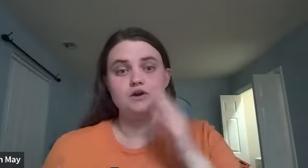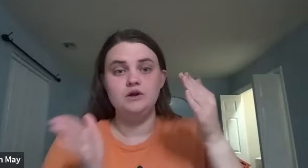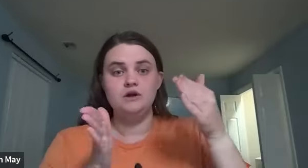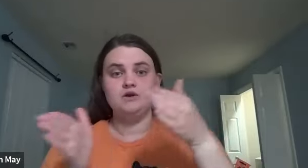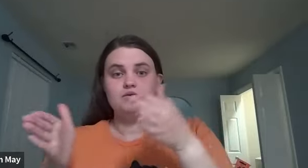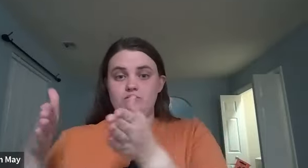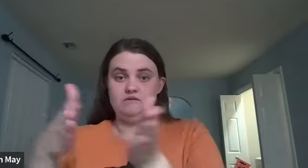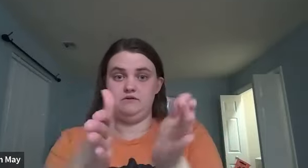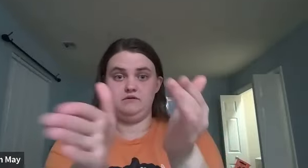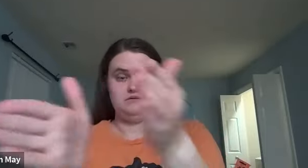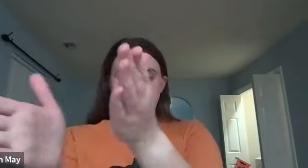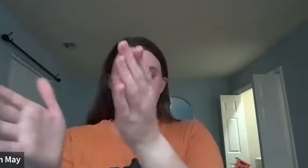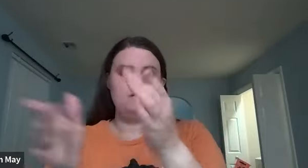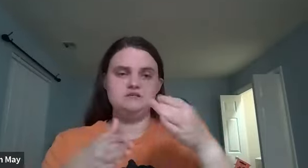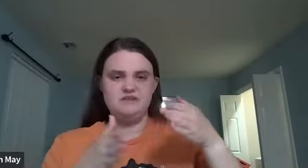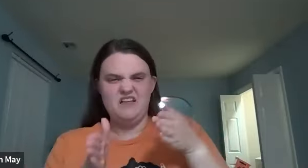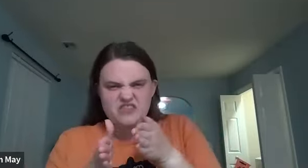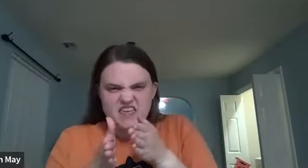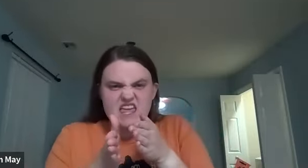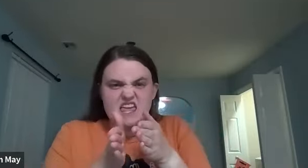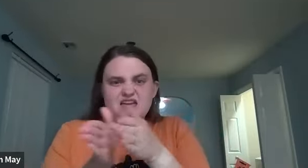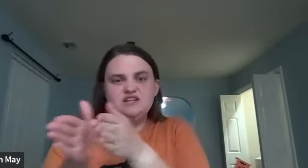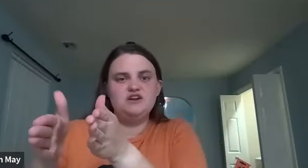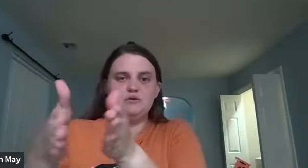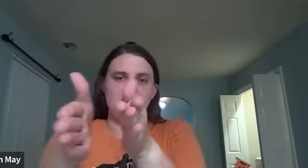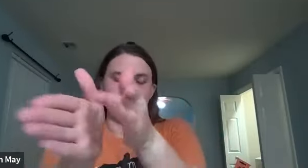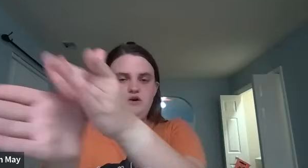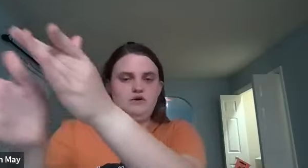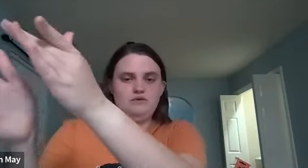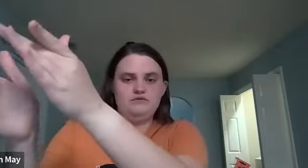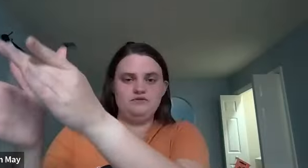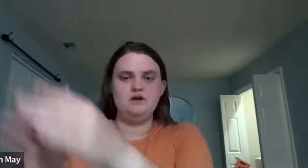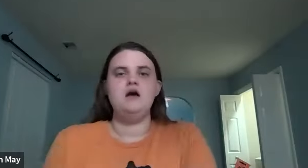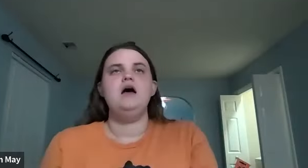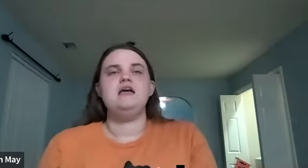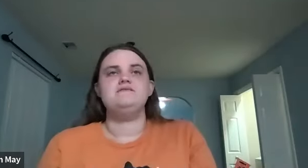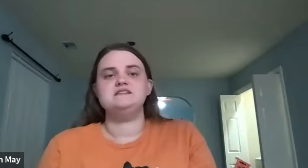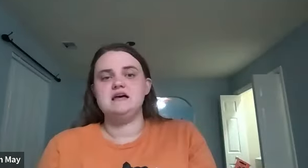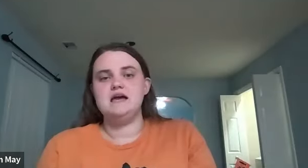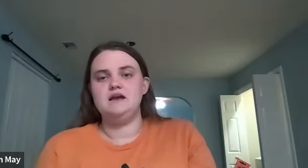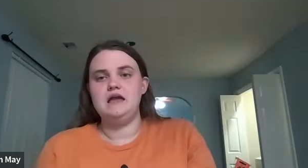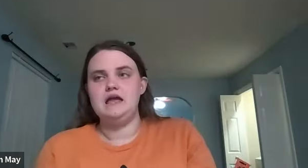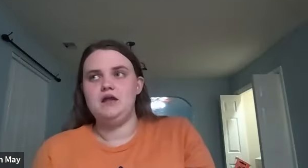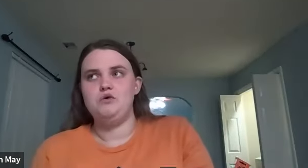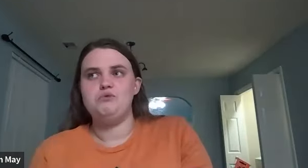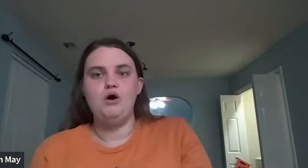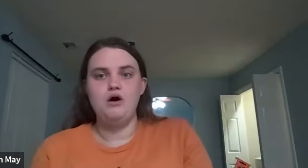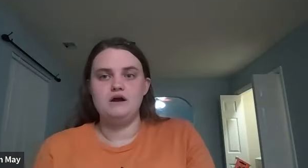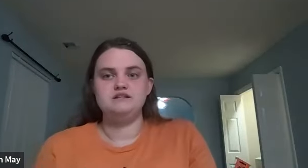water, river. Like I always make that thin, kind of curve. If it's like a pond,